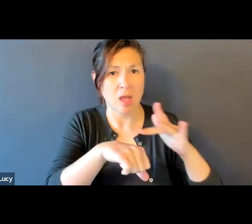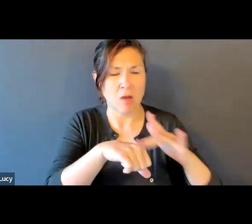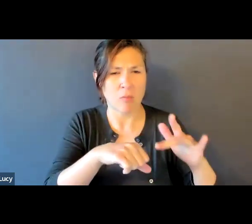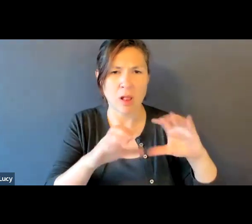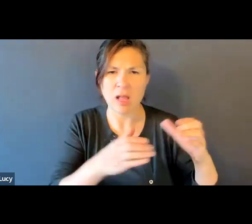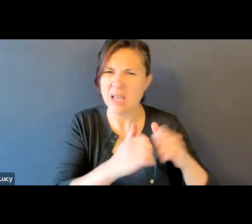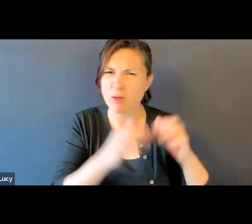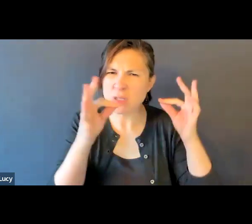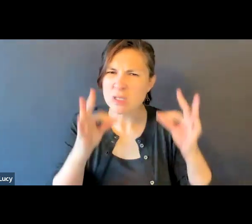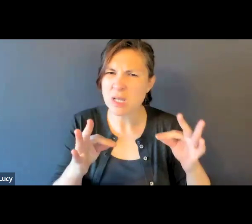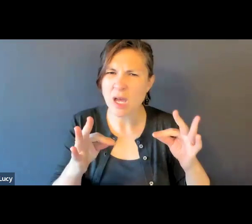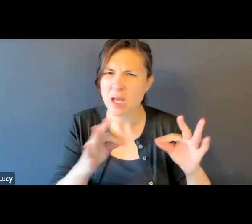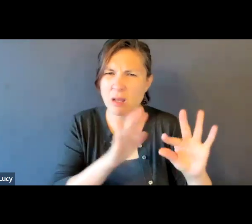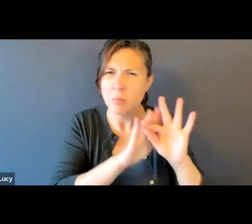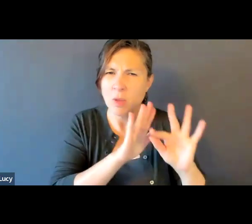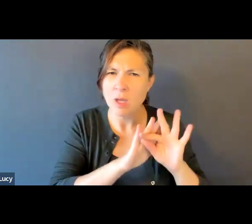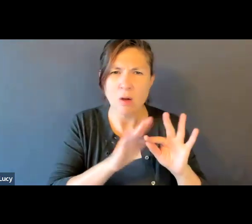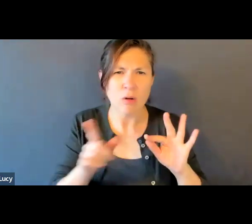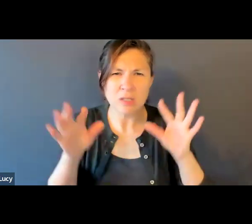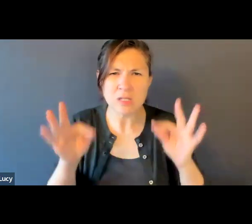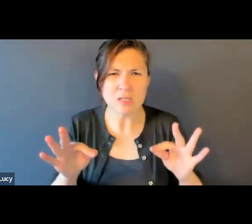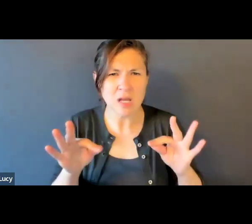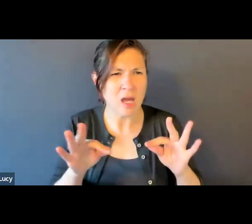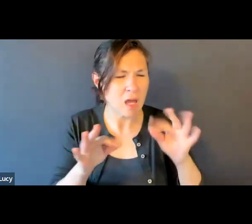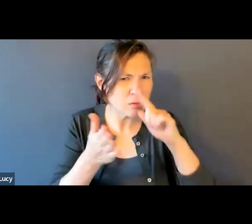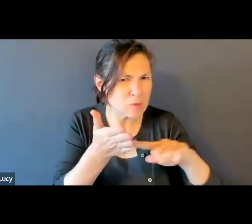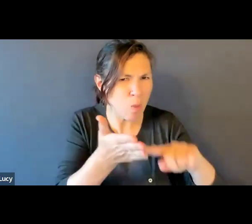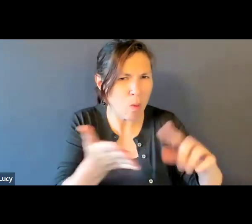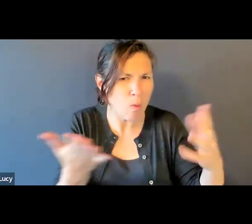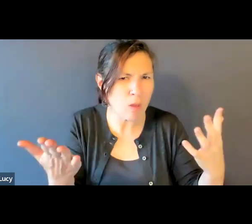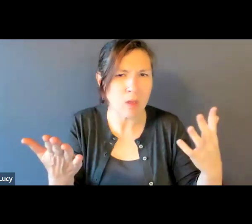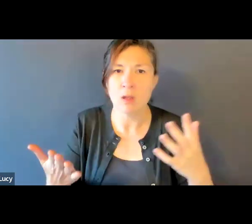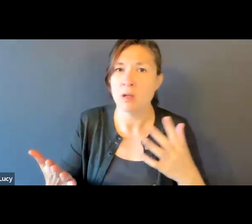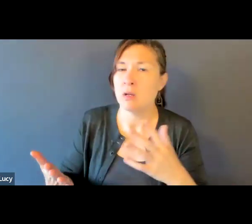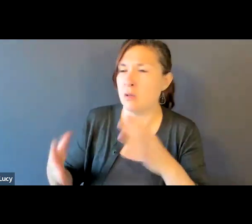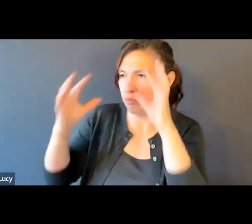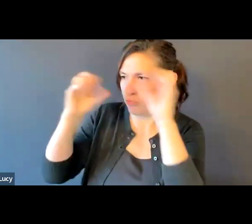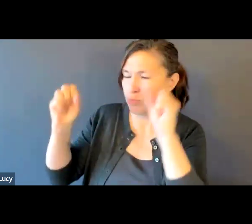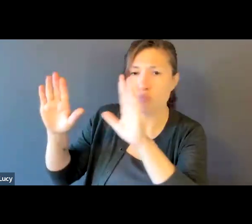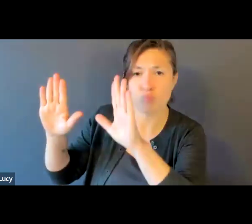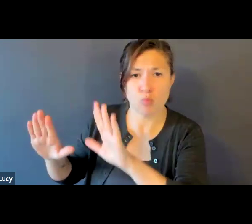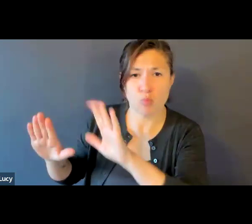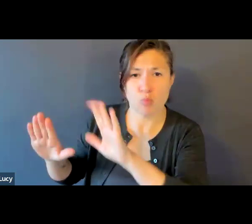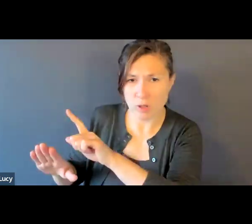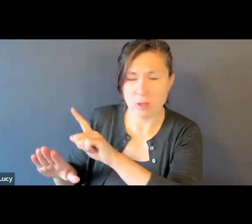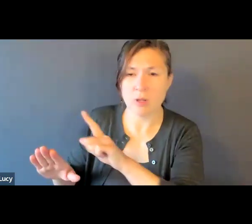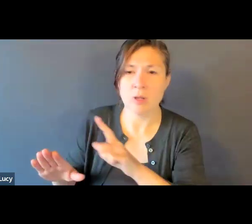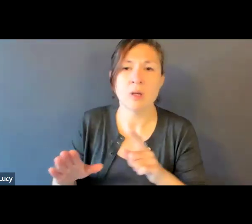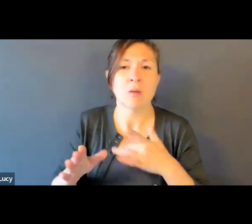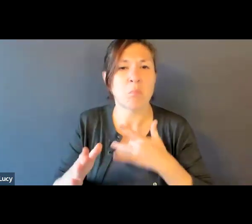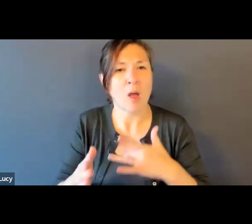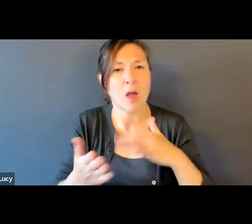get to decide what kind of interest they want to explore, what they want them to. Yes, this is a great question. So generally it's school